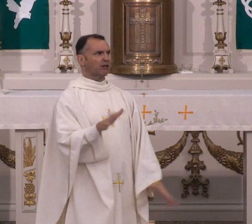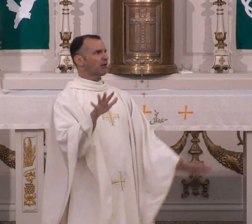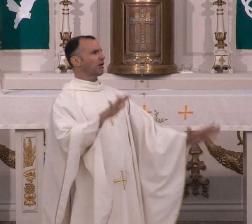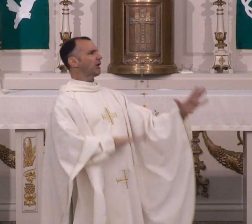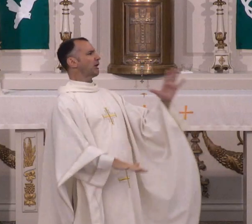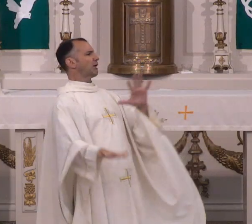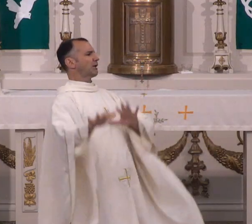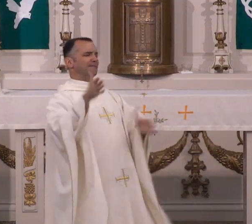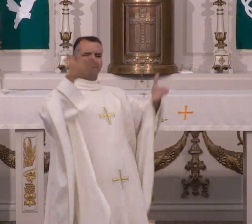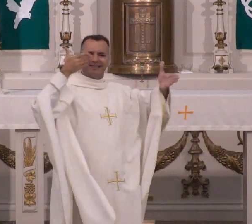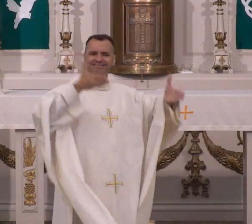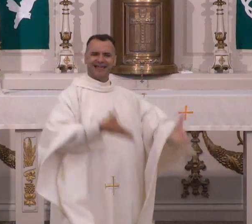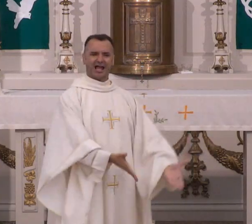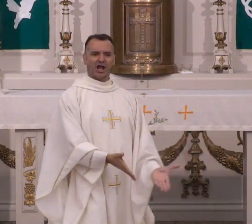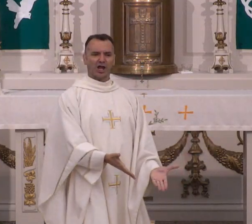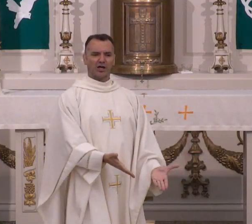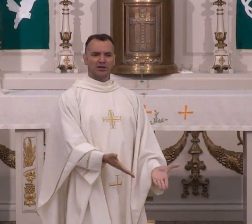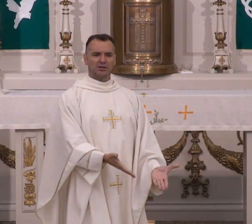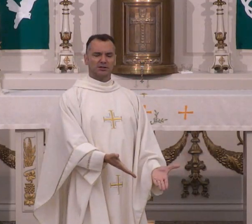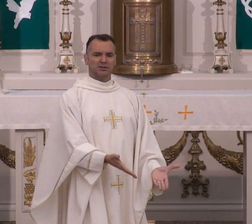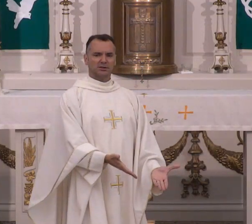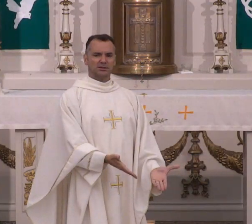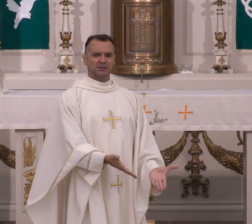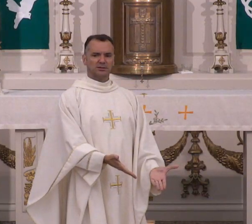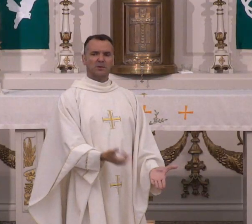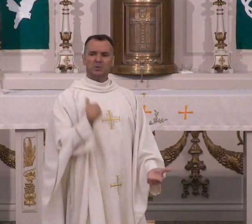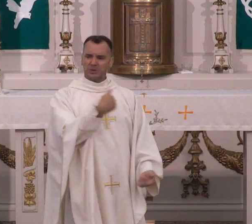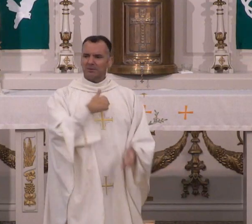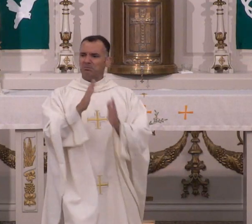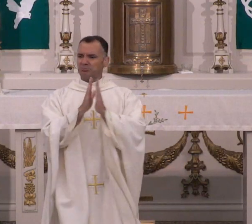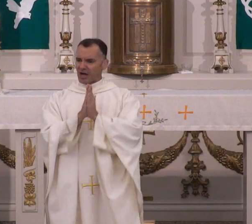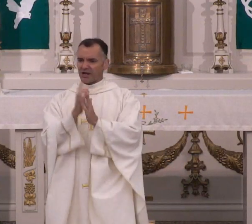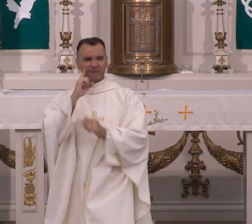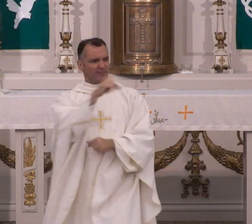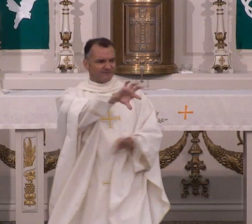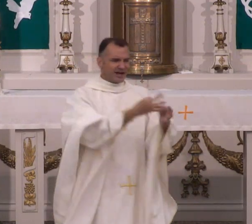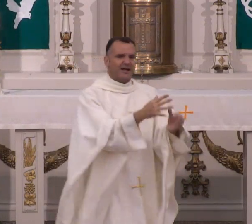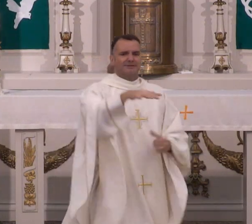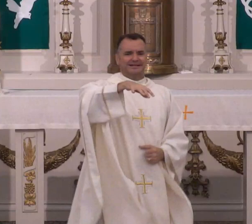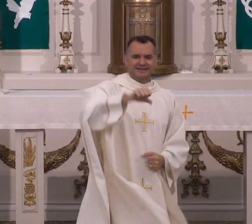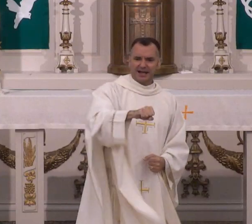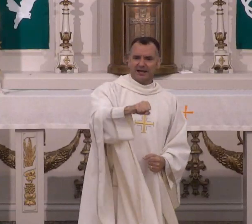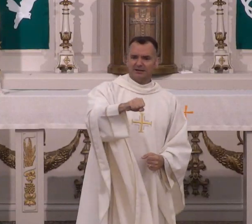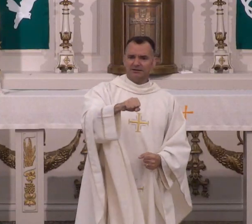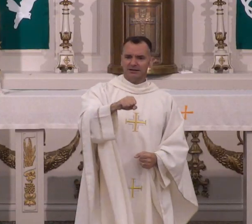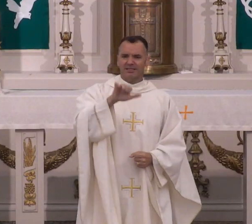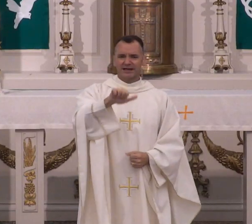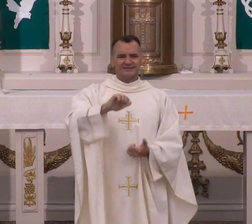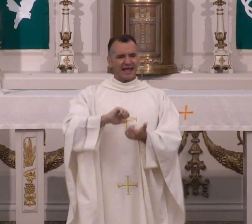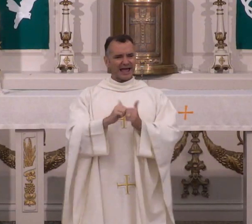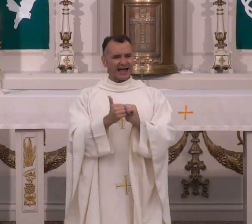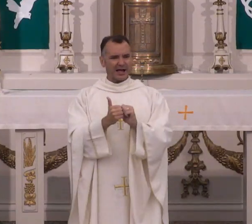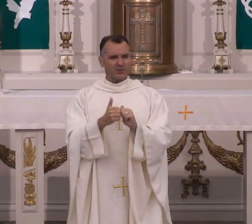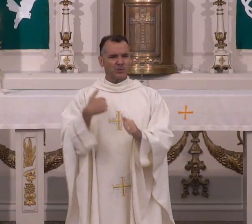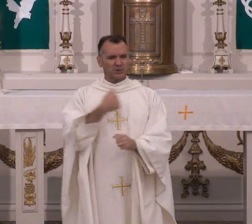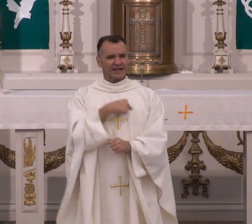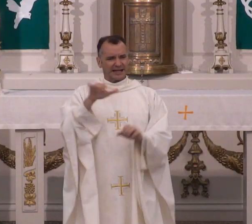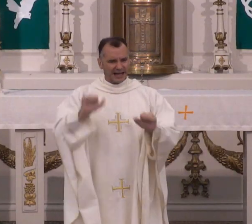but at the same time, being there and being present to that person who is in that time of loss and turmoil is